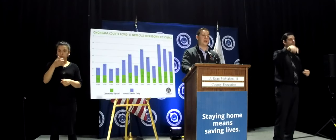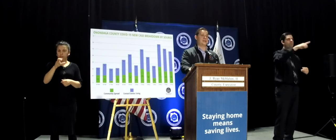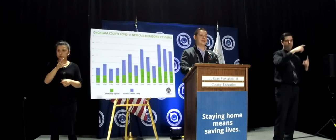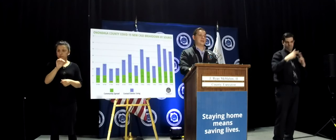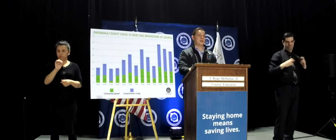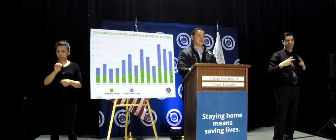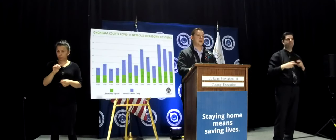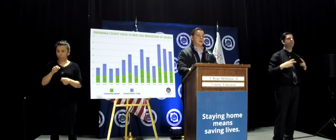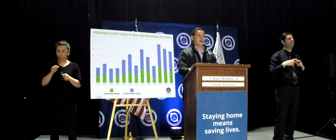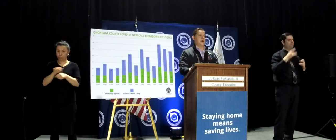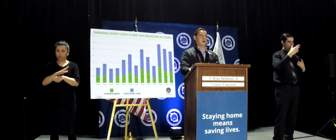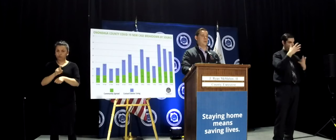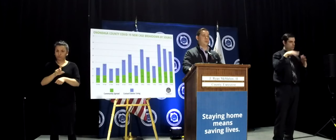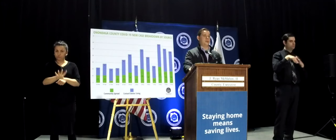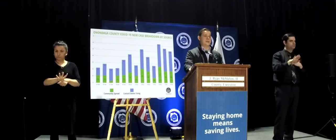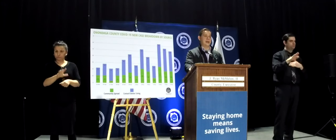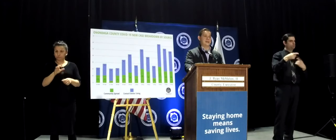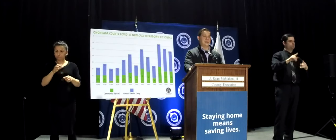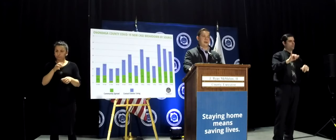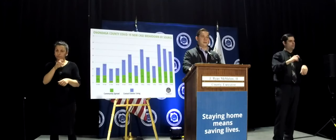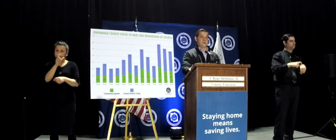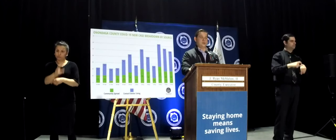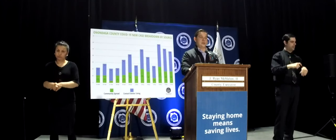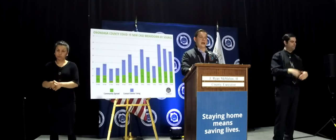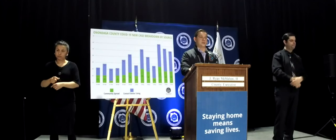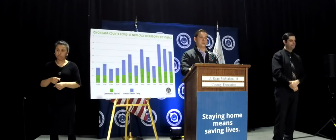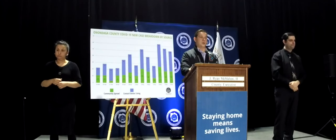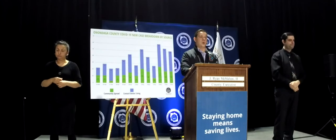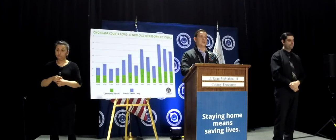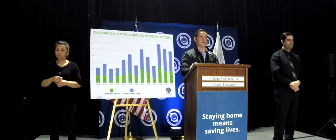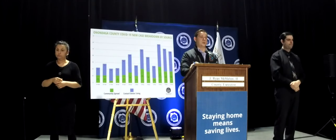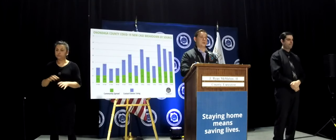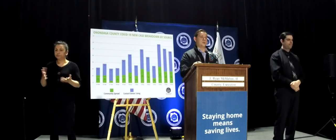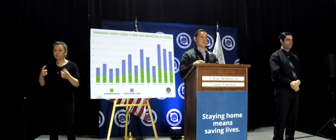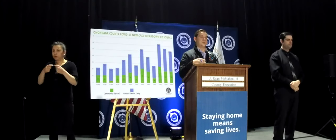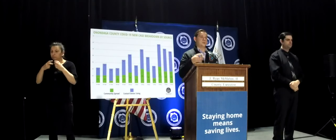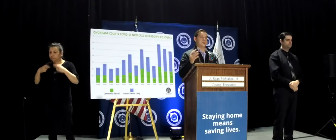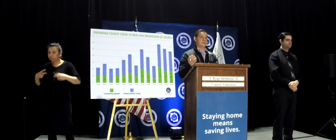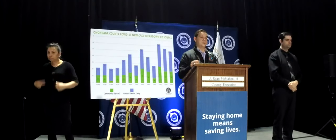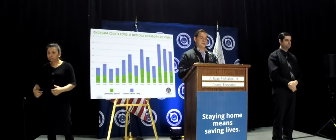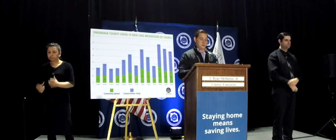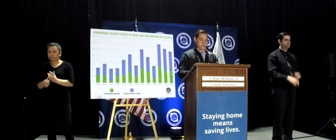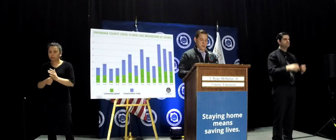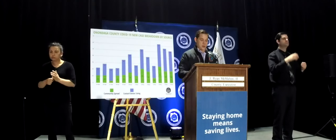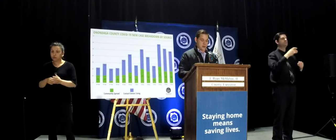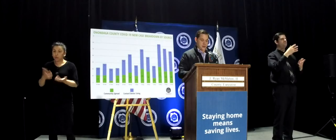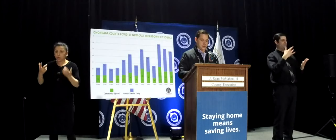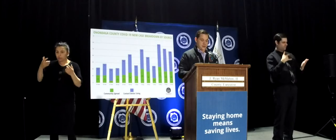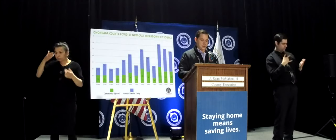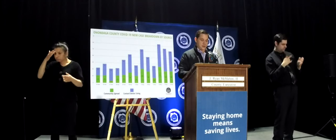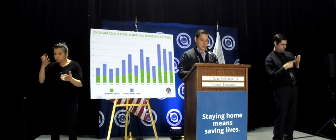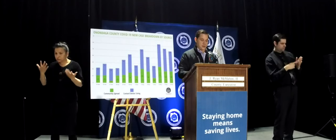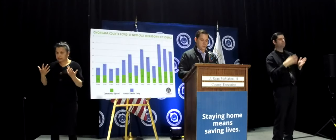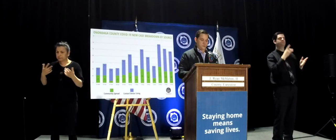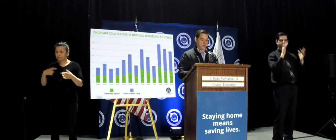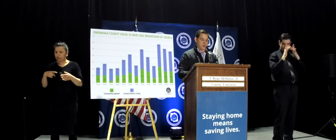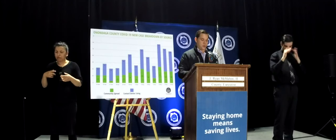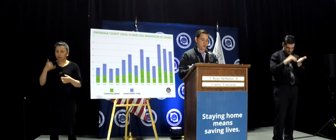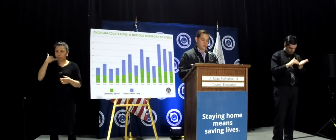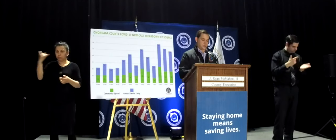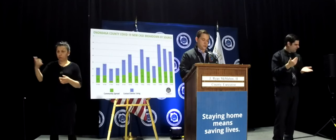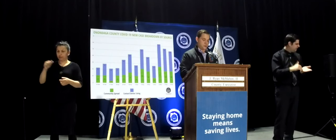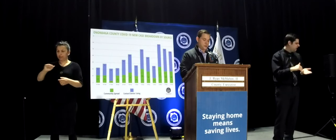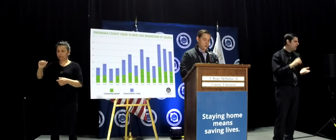for COVID-19. Please contact your doctor, watch your symptoms if you